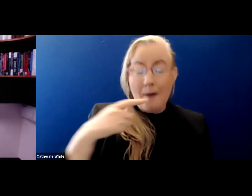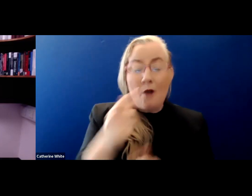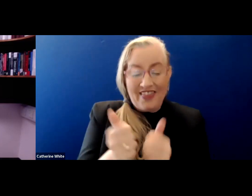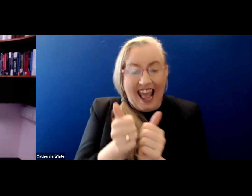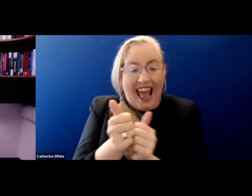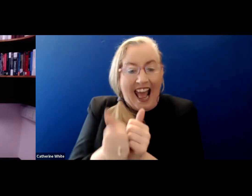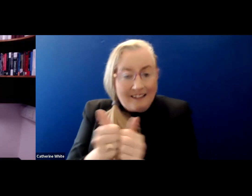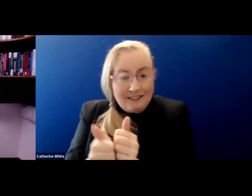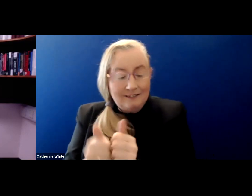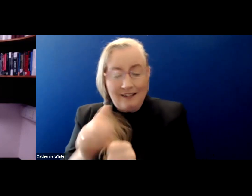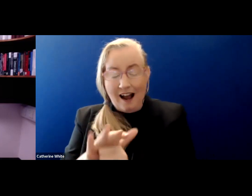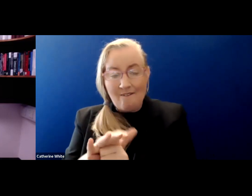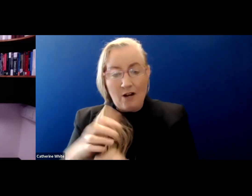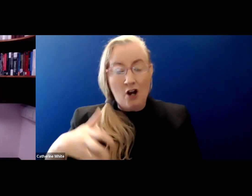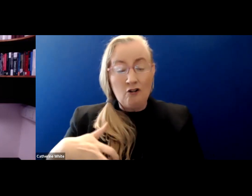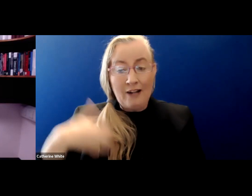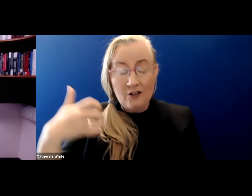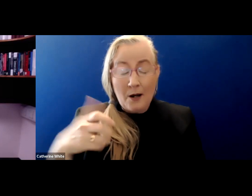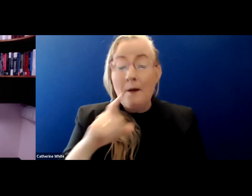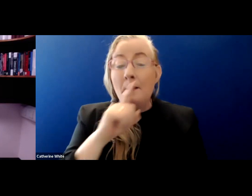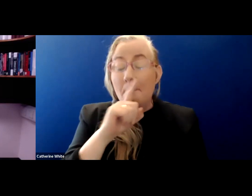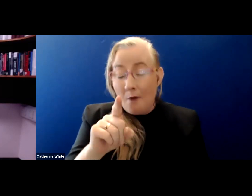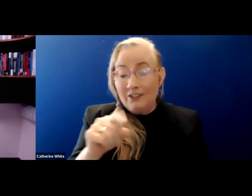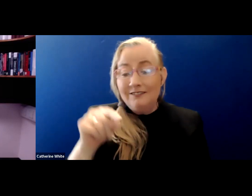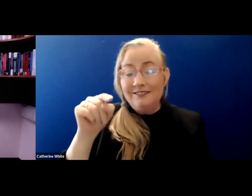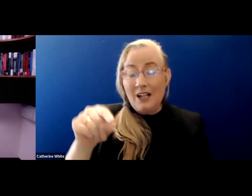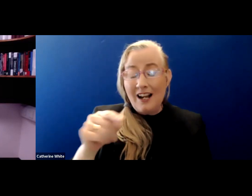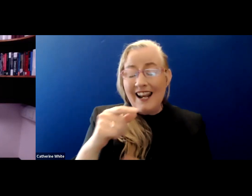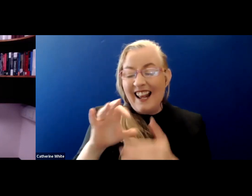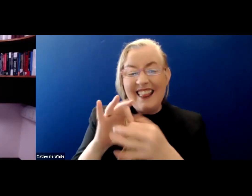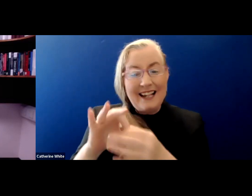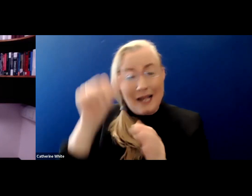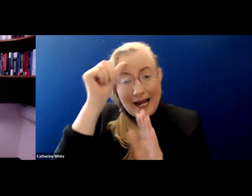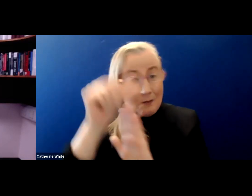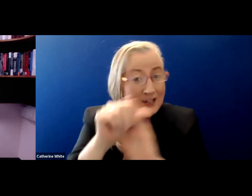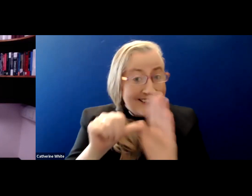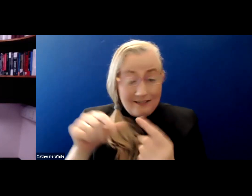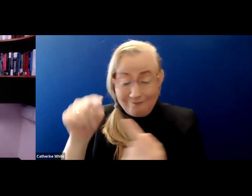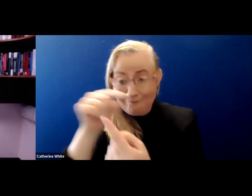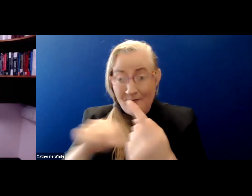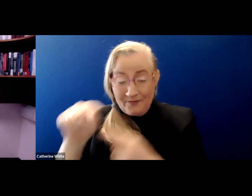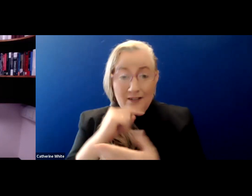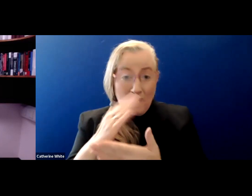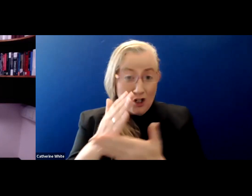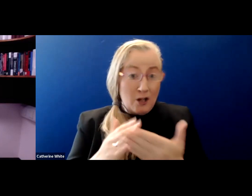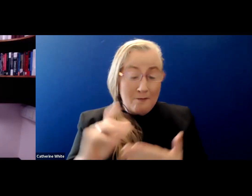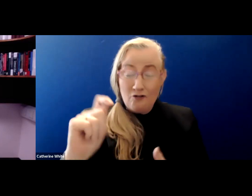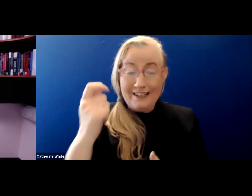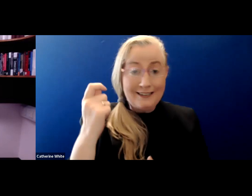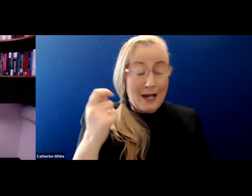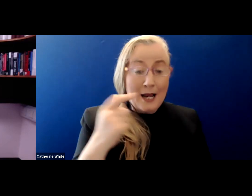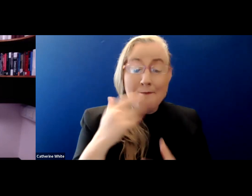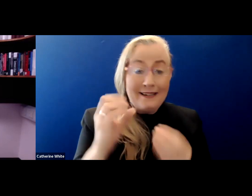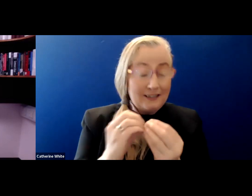aggression. But the law on the use of force may go beyond the expertise of its members, as some of them have recently admitted.